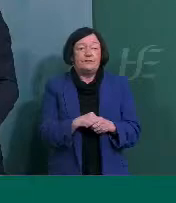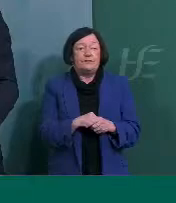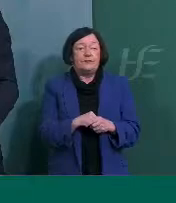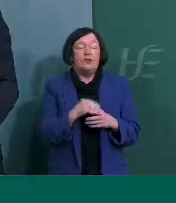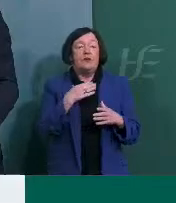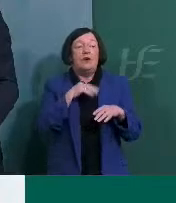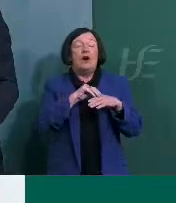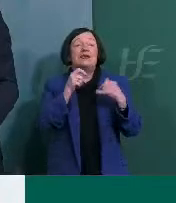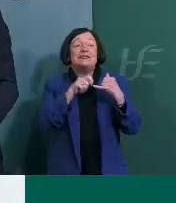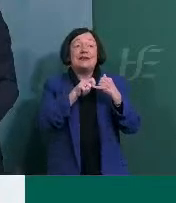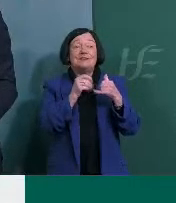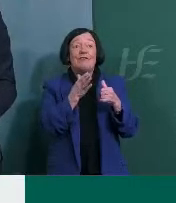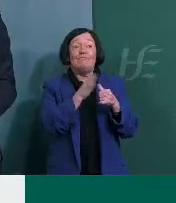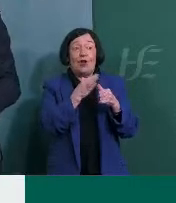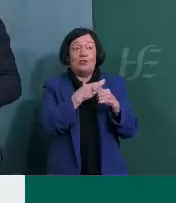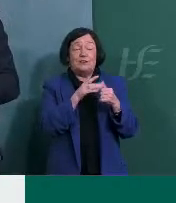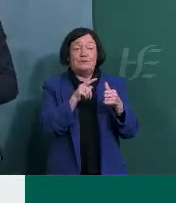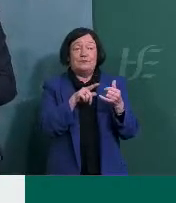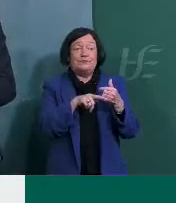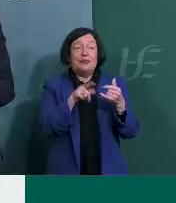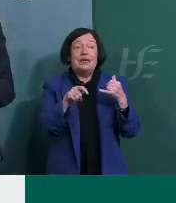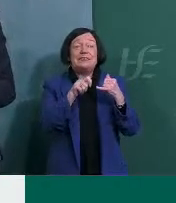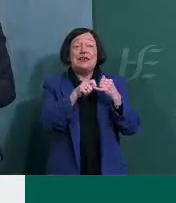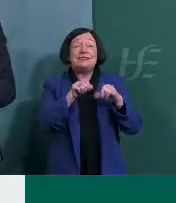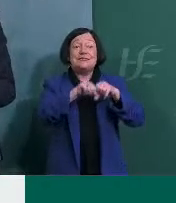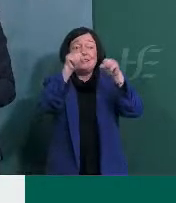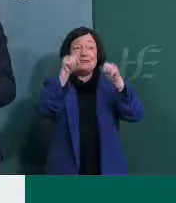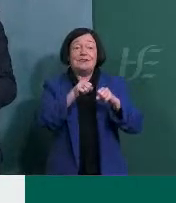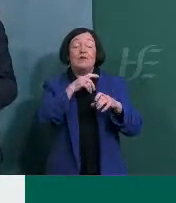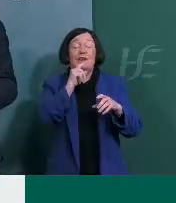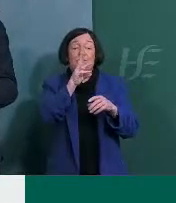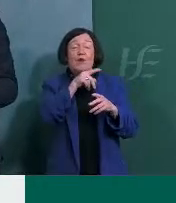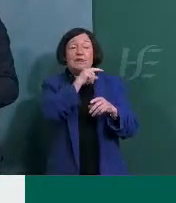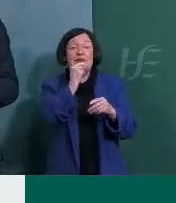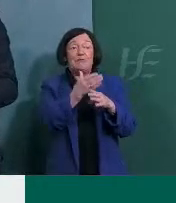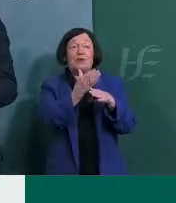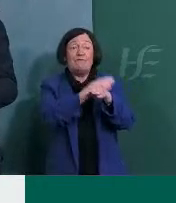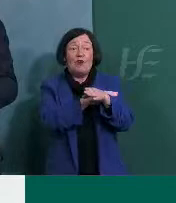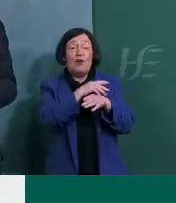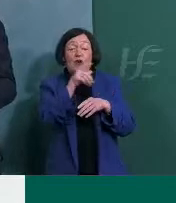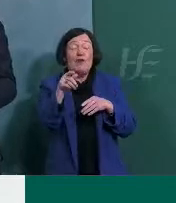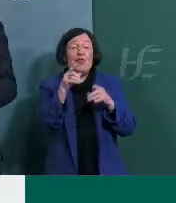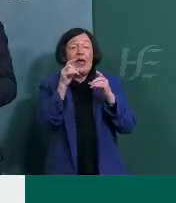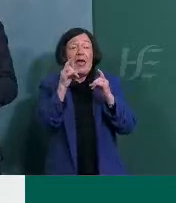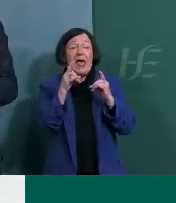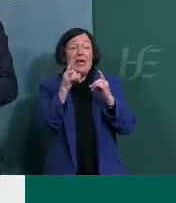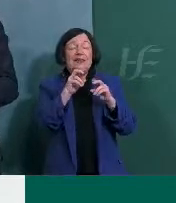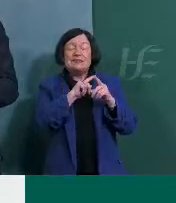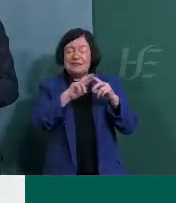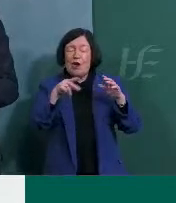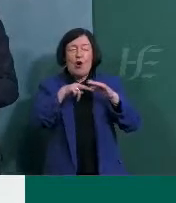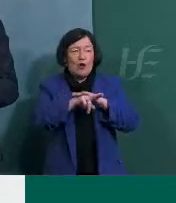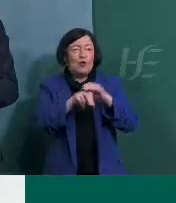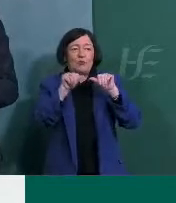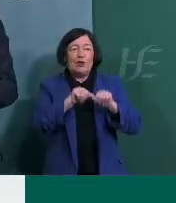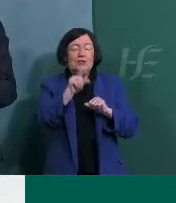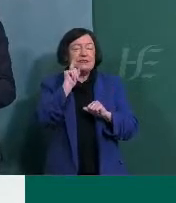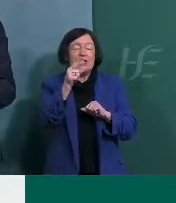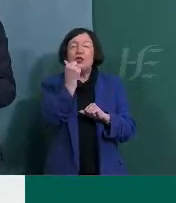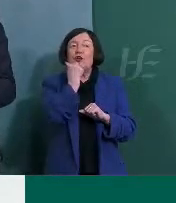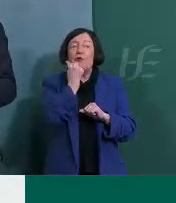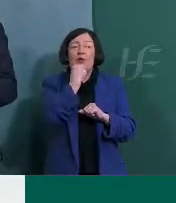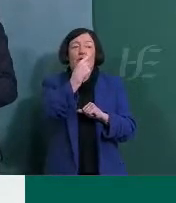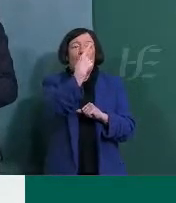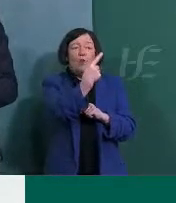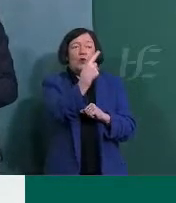So just on testing first. So the testing system, as Paul has said earlier, like other parts of our health system, is still under pressure. If you look at the numbers that are there,